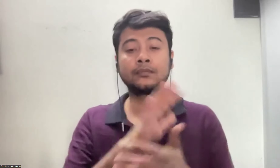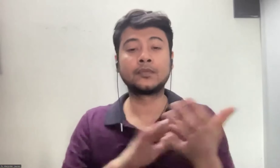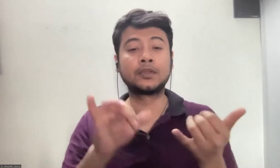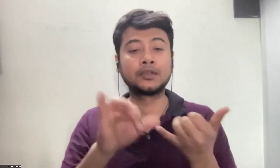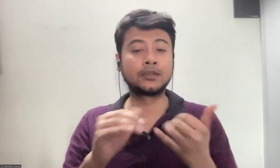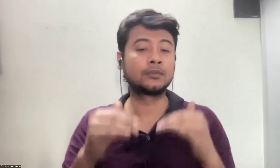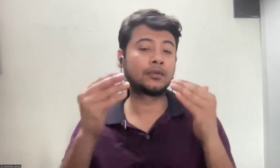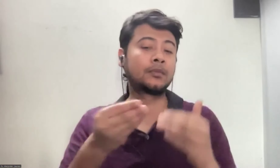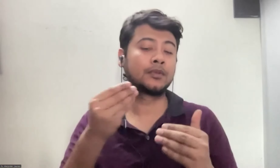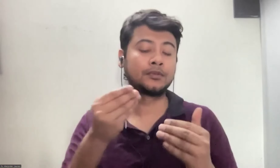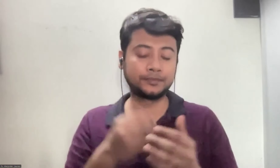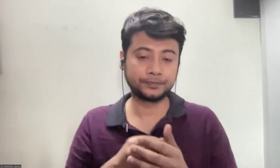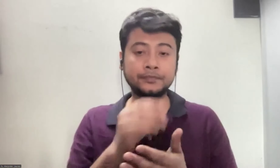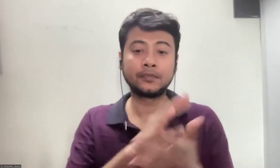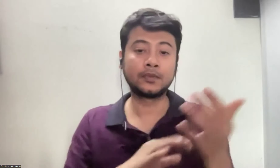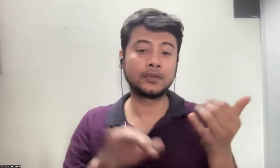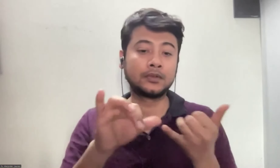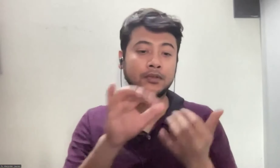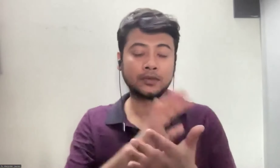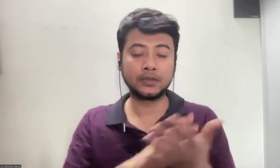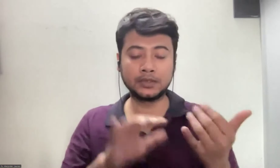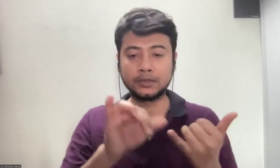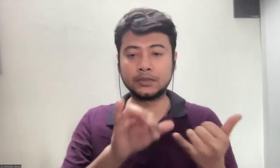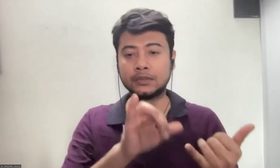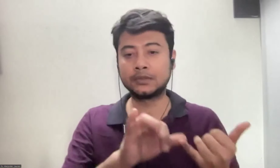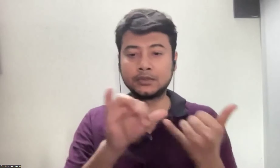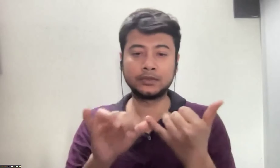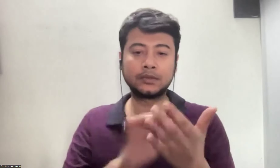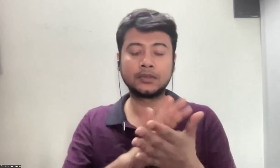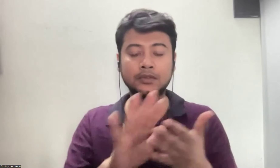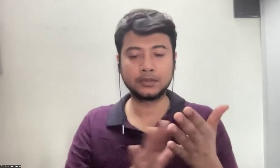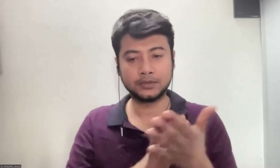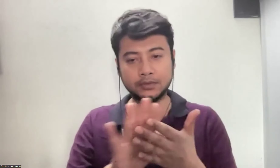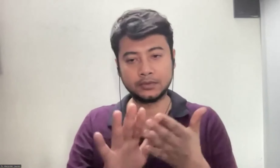Hare Krishna, Hare Krishna, Krishna Krishna, Hare Hare.